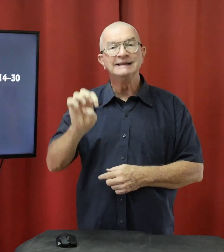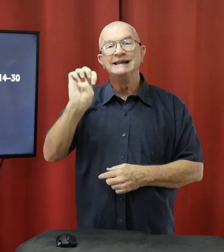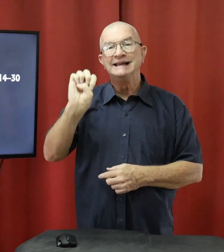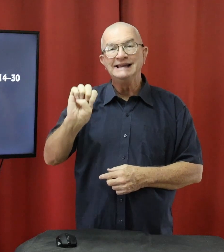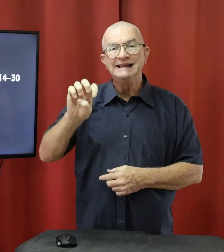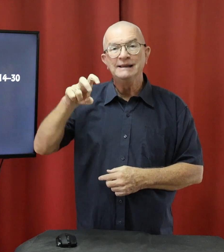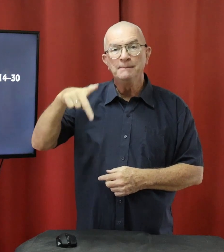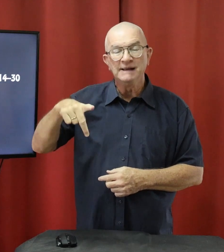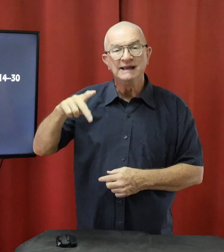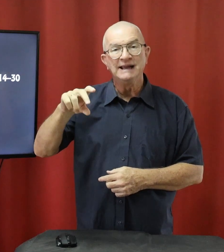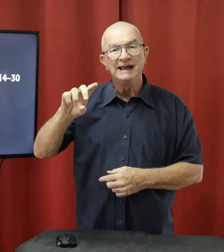and